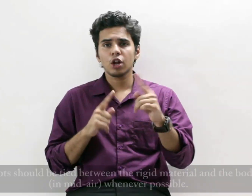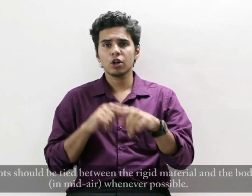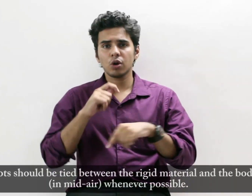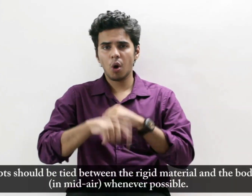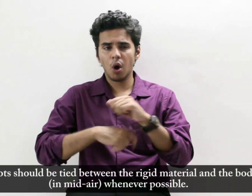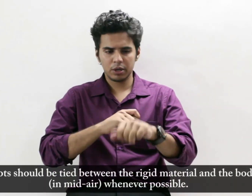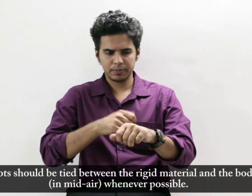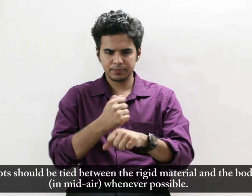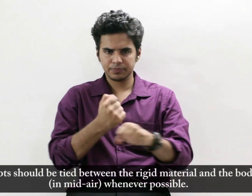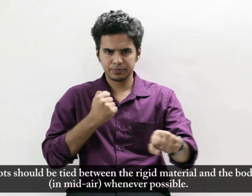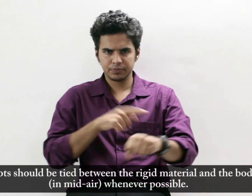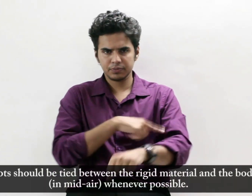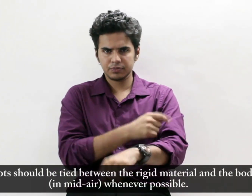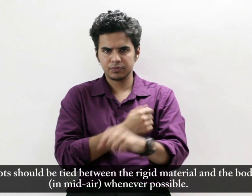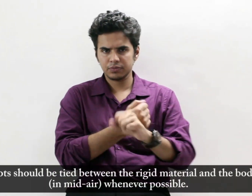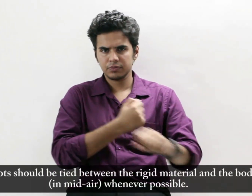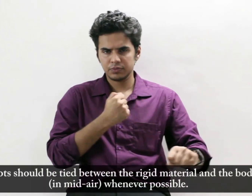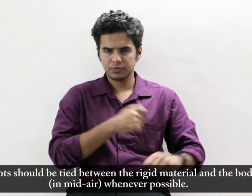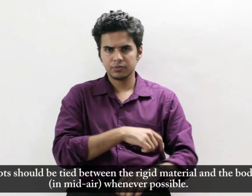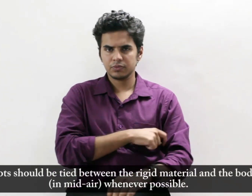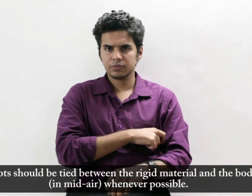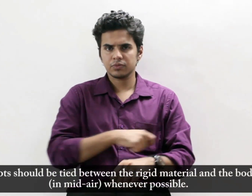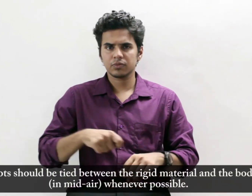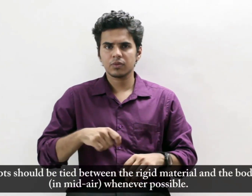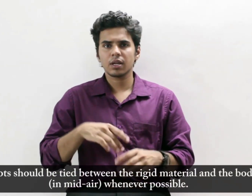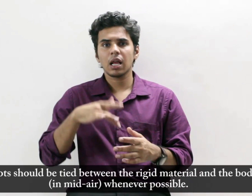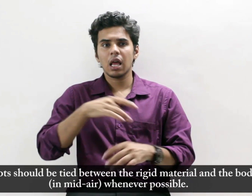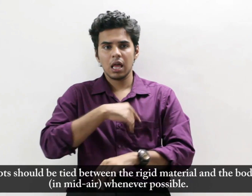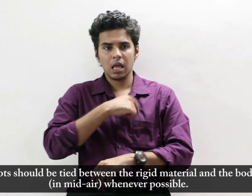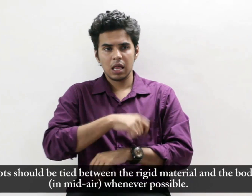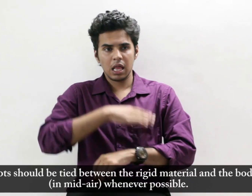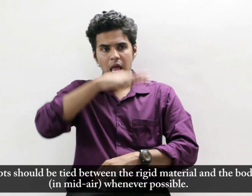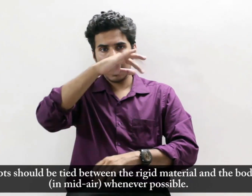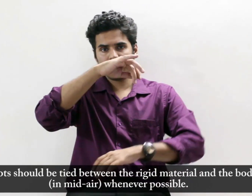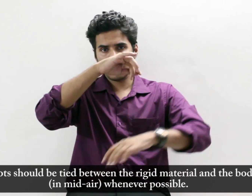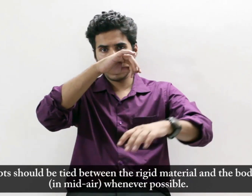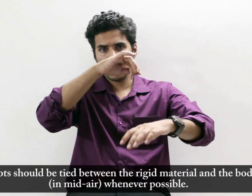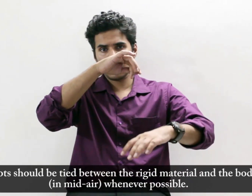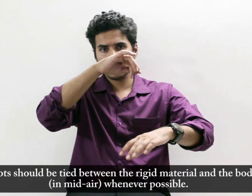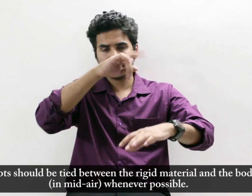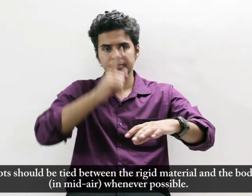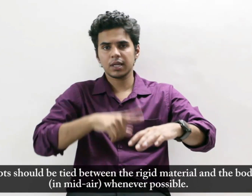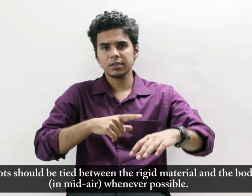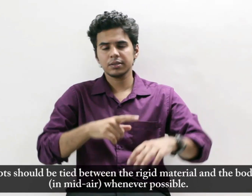Knots should be tied between the rigid material and the body in mid-air whenever possible.